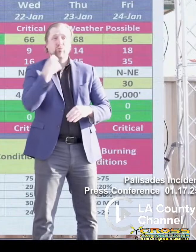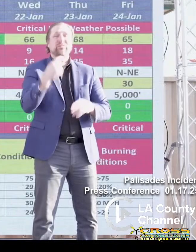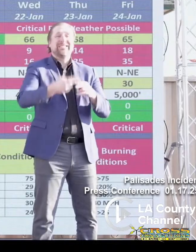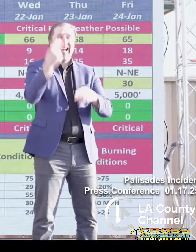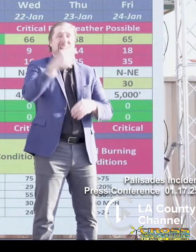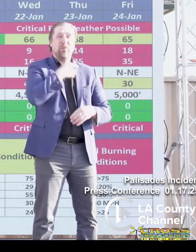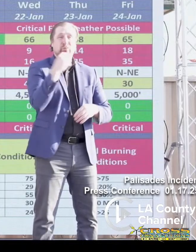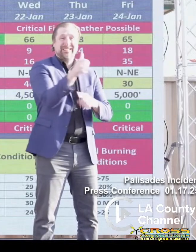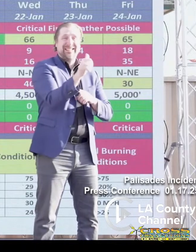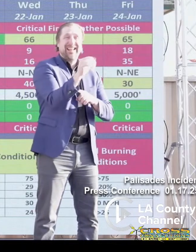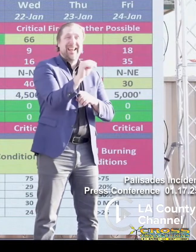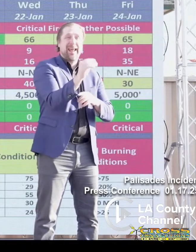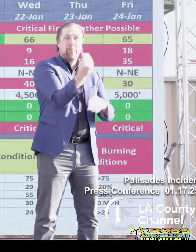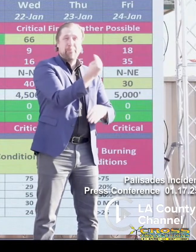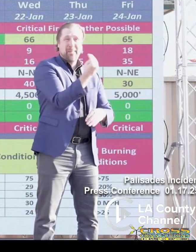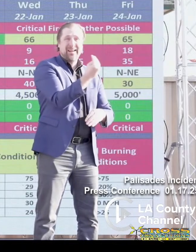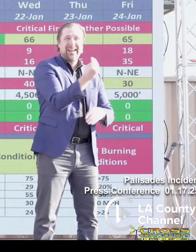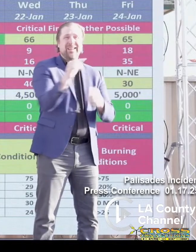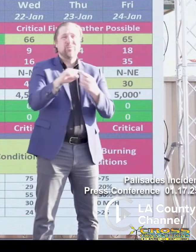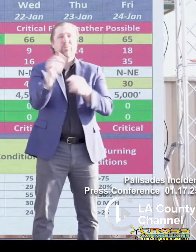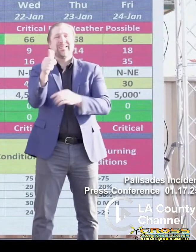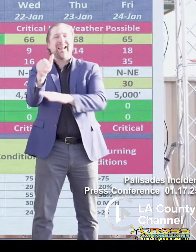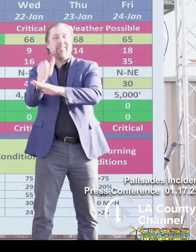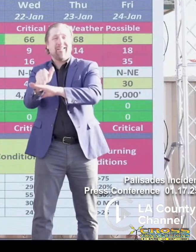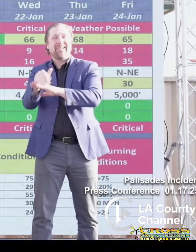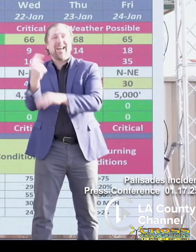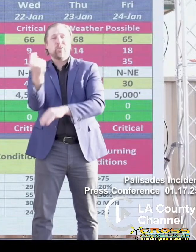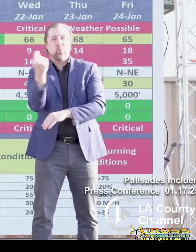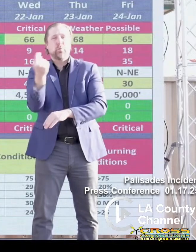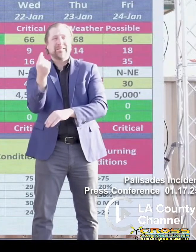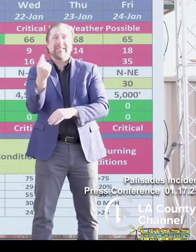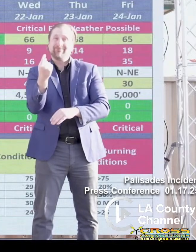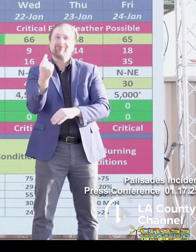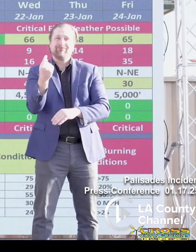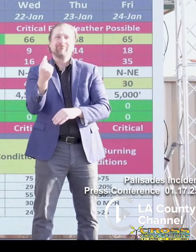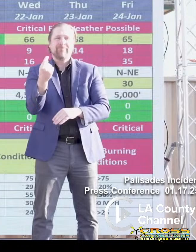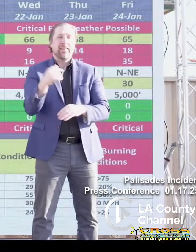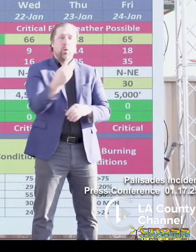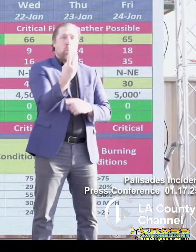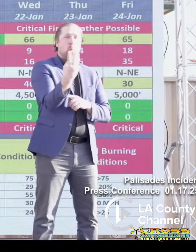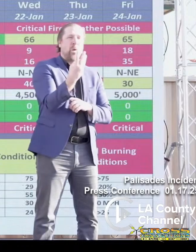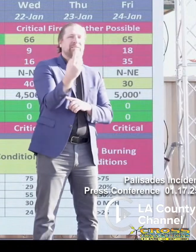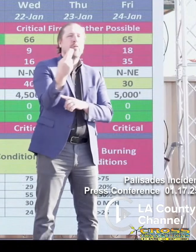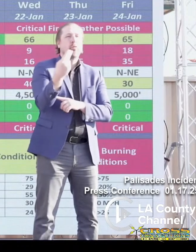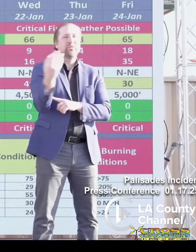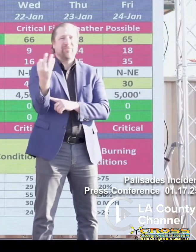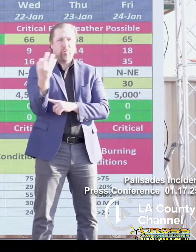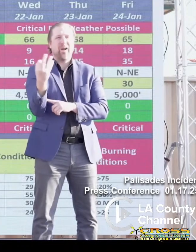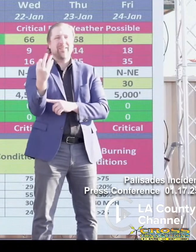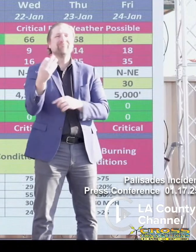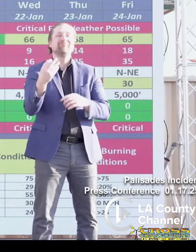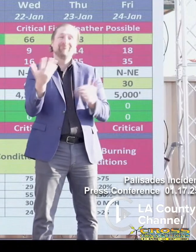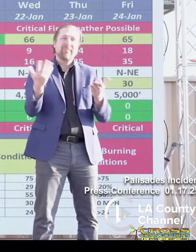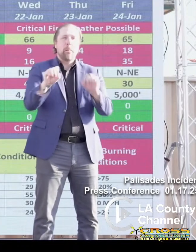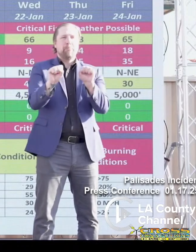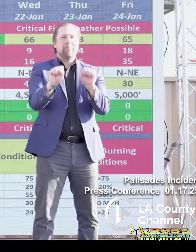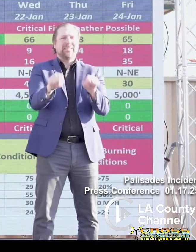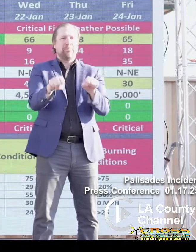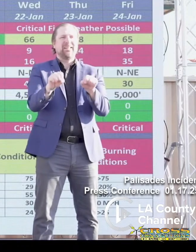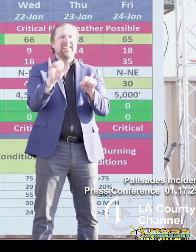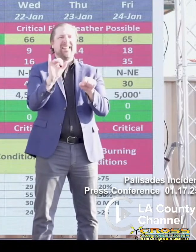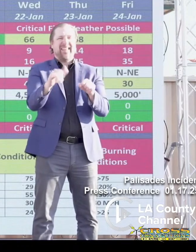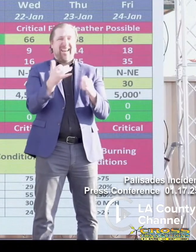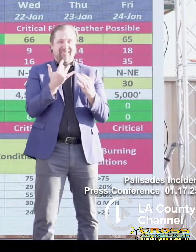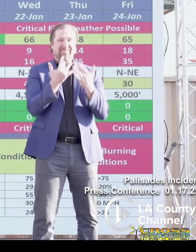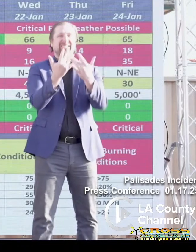effect from 10 a.m. Monday until 10 p.m. Tuesday. Then for Wednesday through Friday, there's a very high likelihood those critical fire